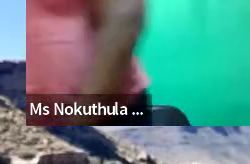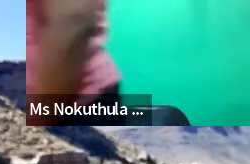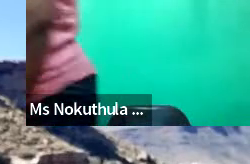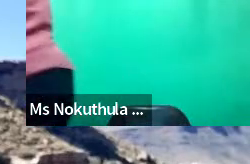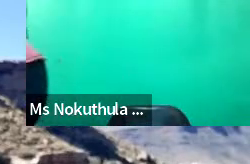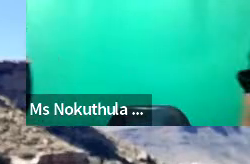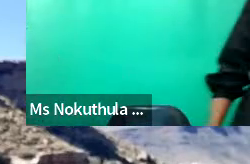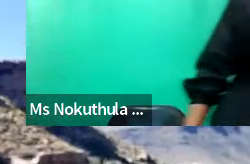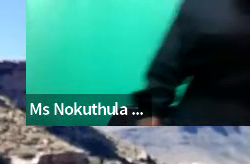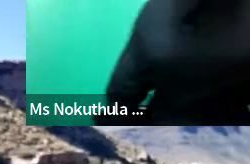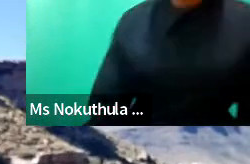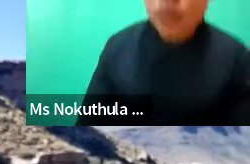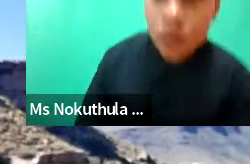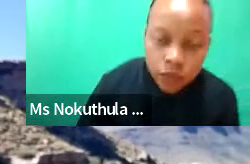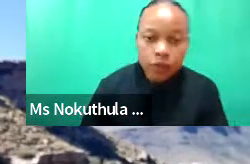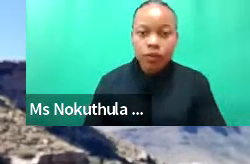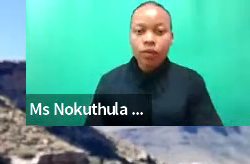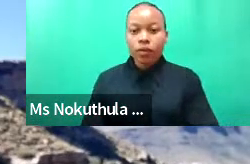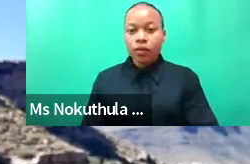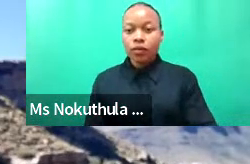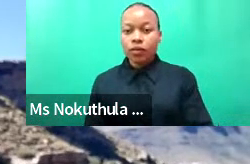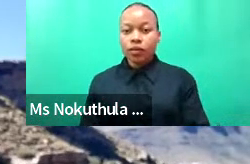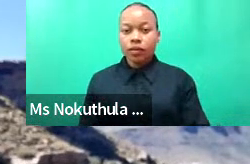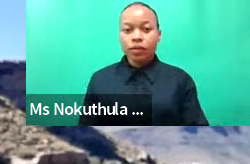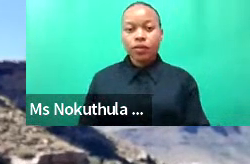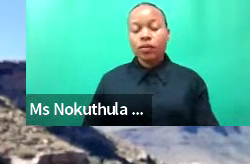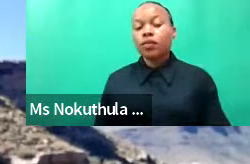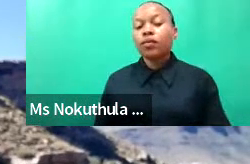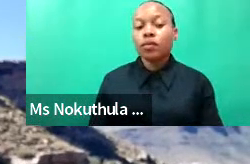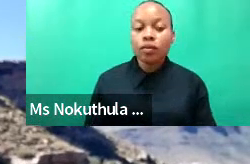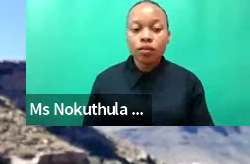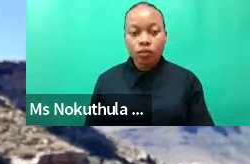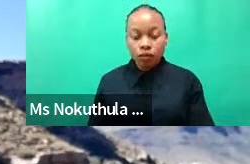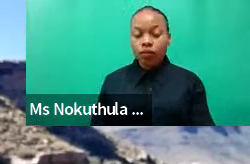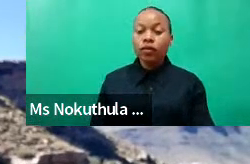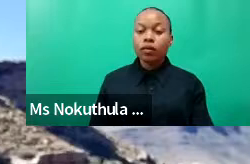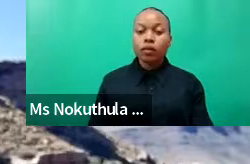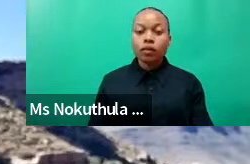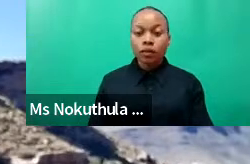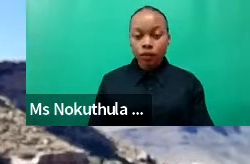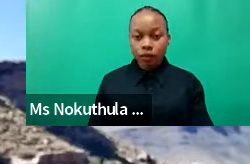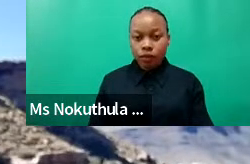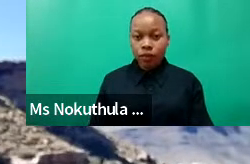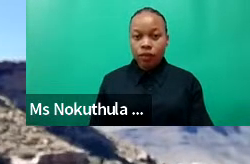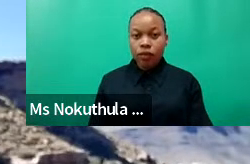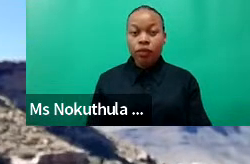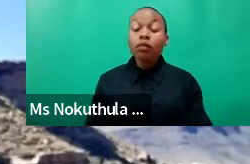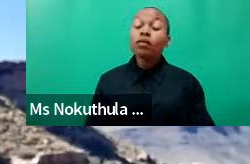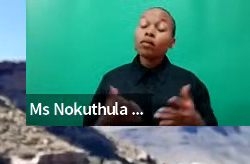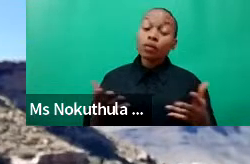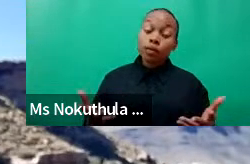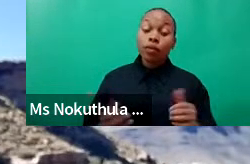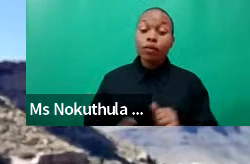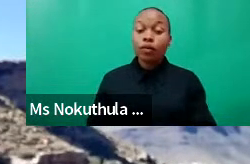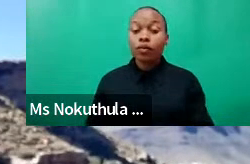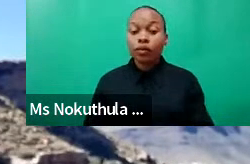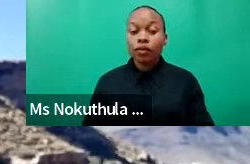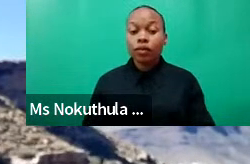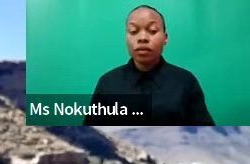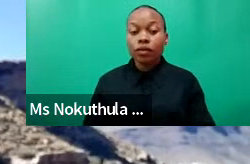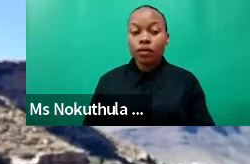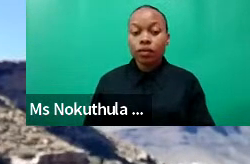have accessibility for mobility impaired students. So what is, sorry, just moving on.